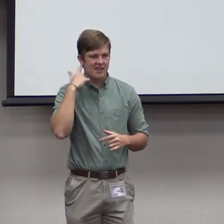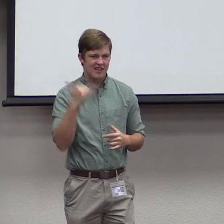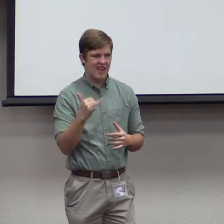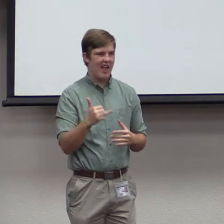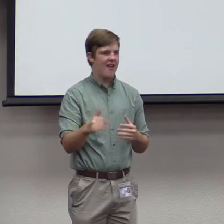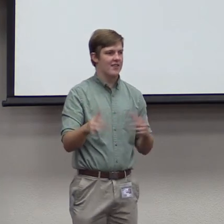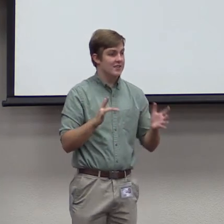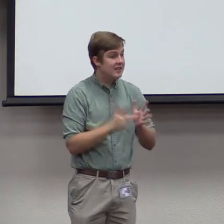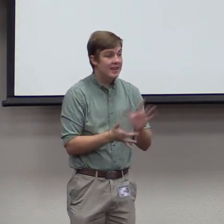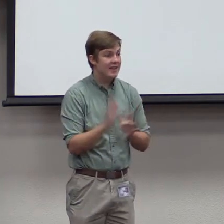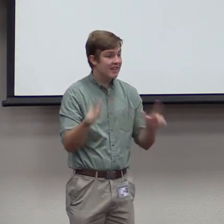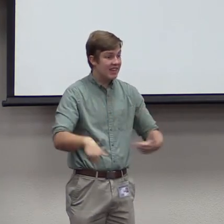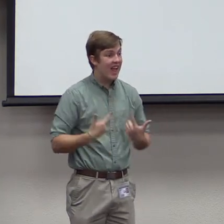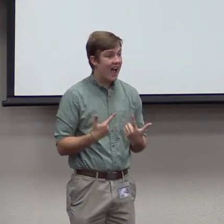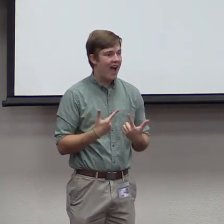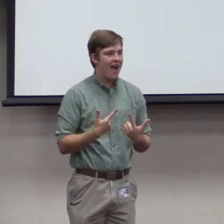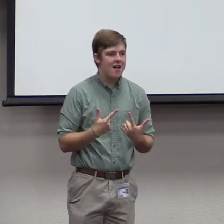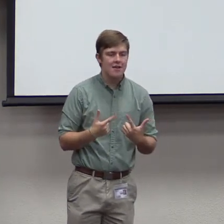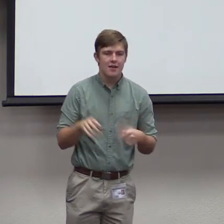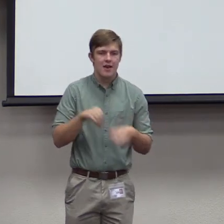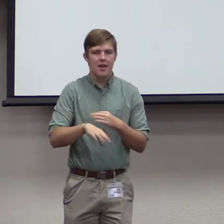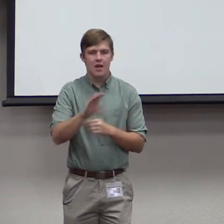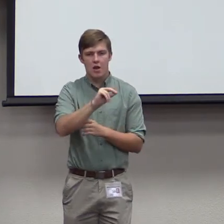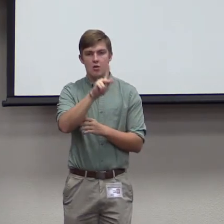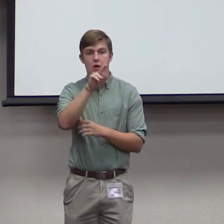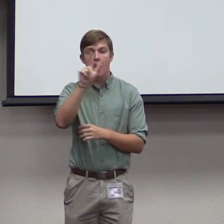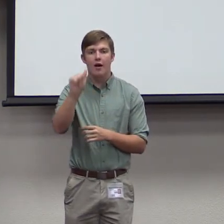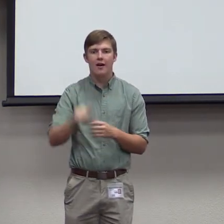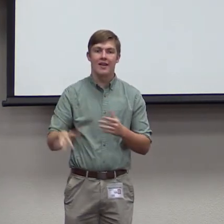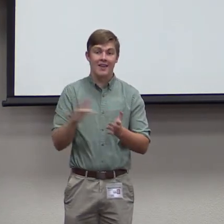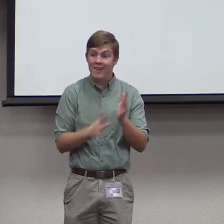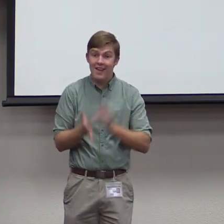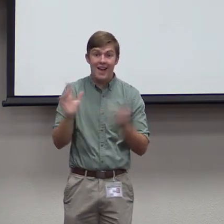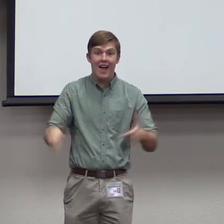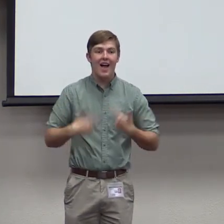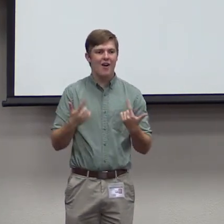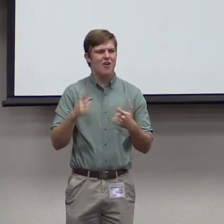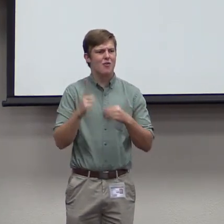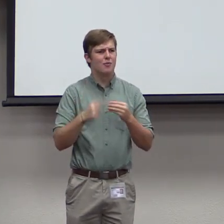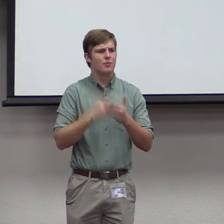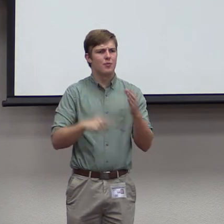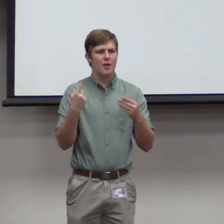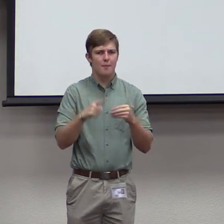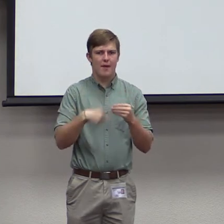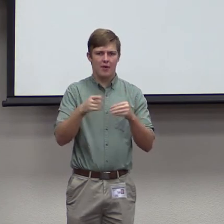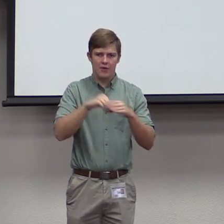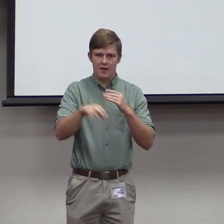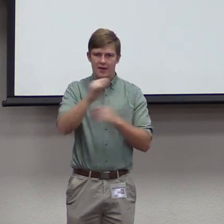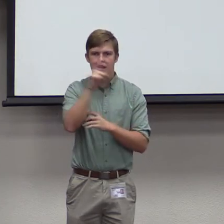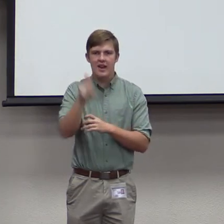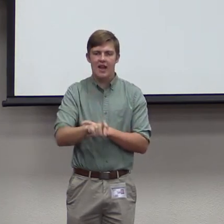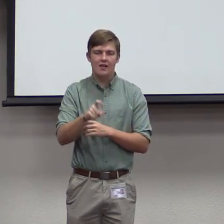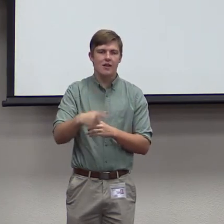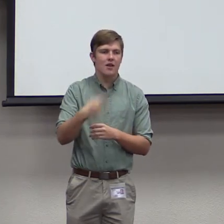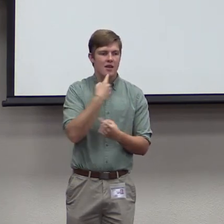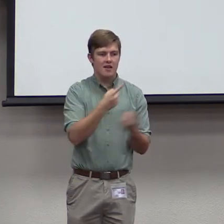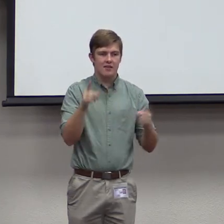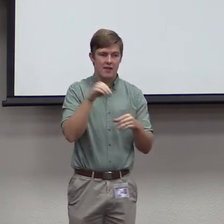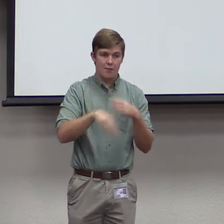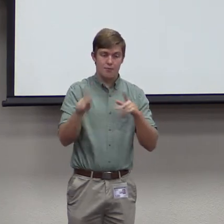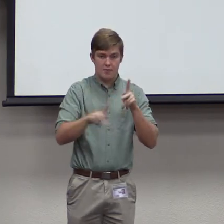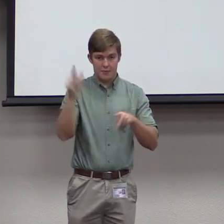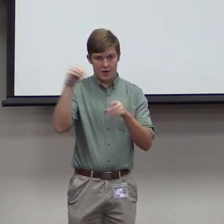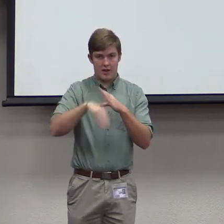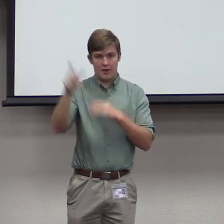that Jesus is alive? Will you tell people in Oklahoma that Jesus is alive? What about right here in Texas? Will you tell people in Lubbock that Jesus